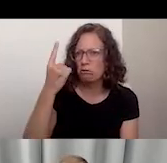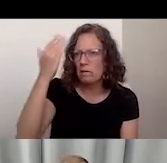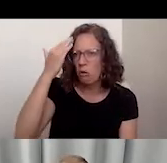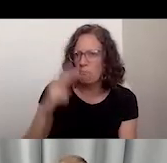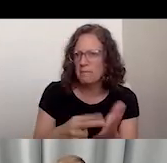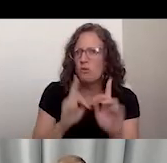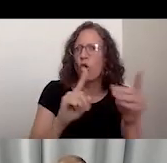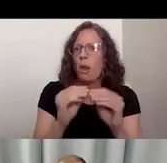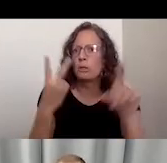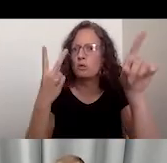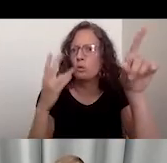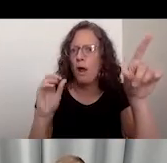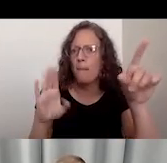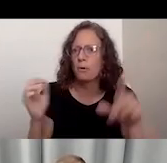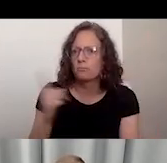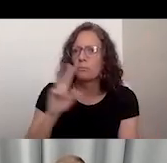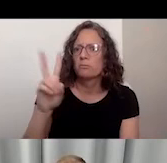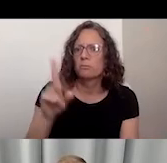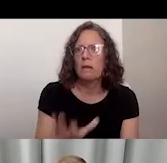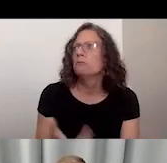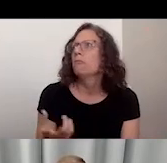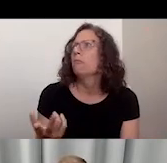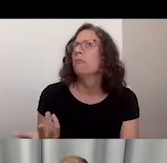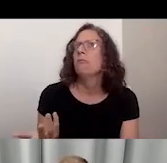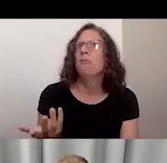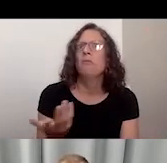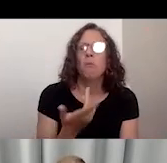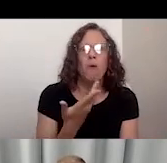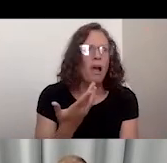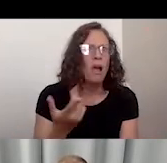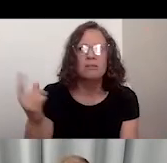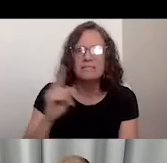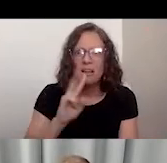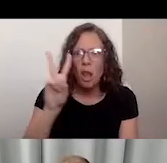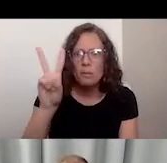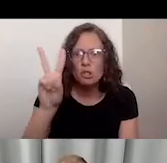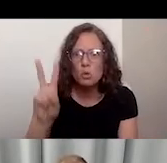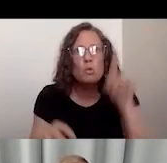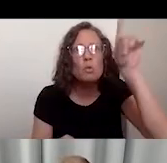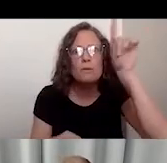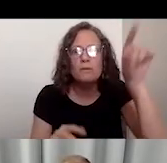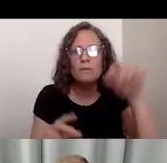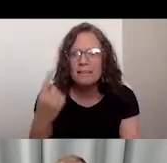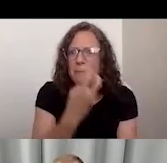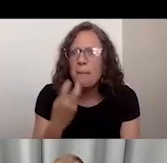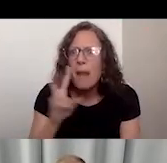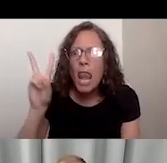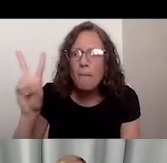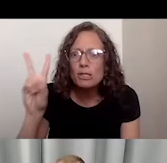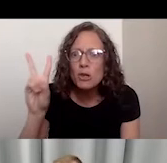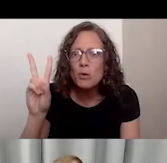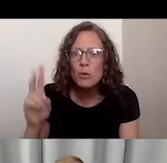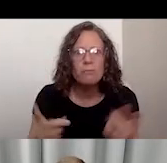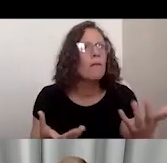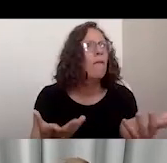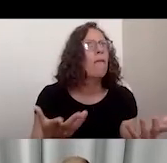up the number 2. And this is pretty common. You hold up the number 2 and the hearing person looked like they were completely shocked. My